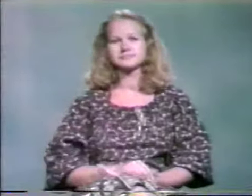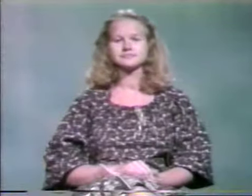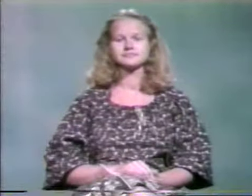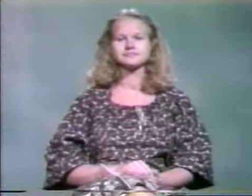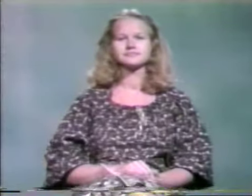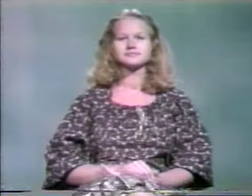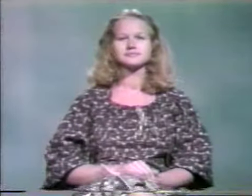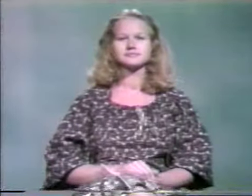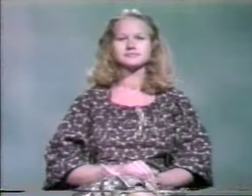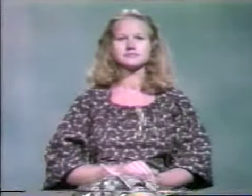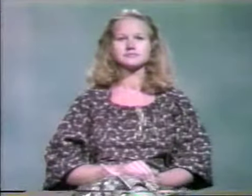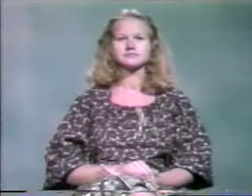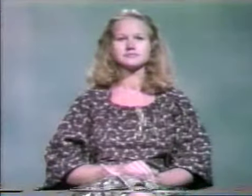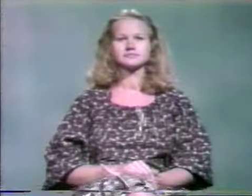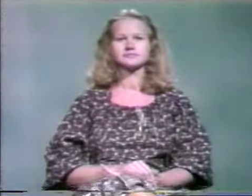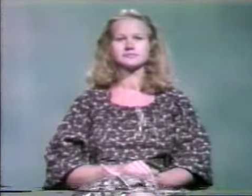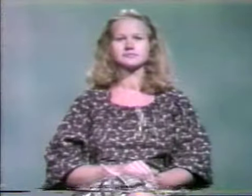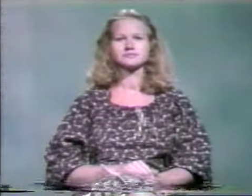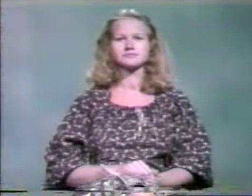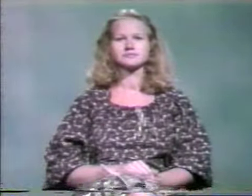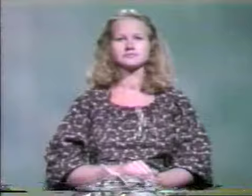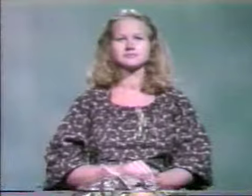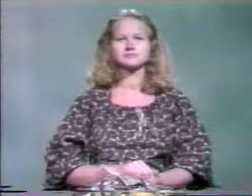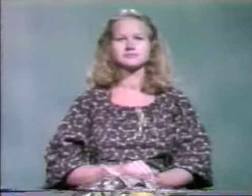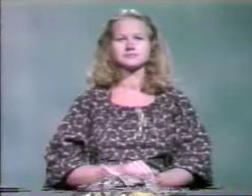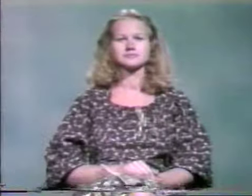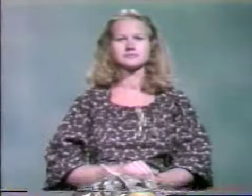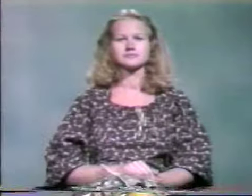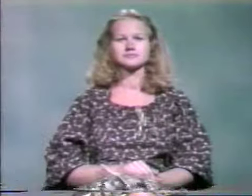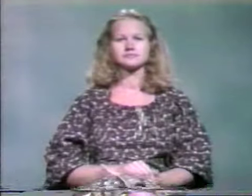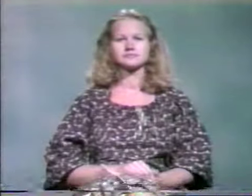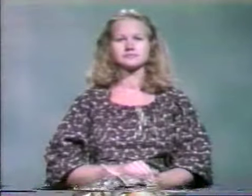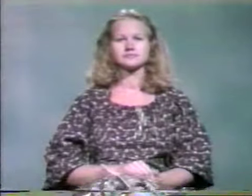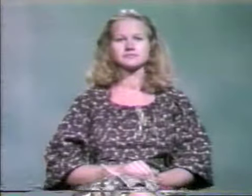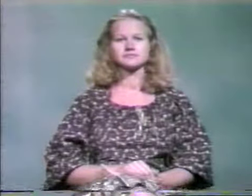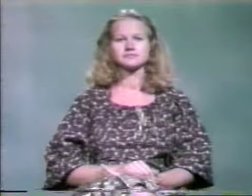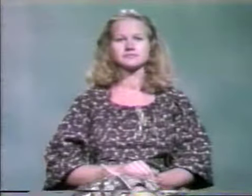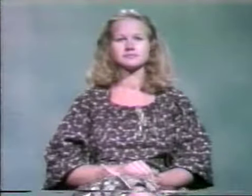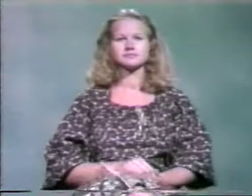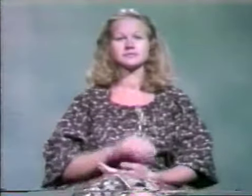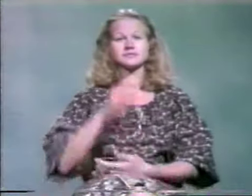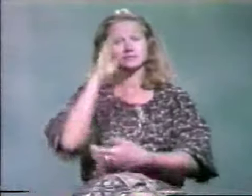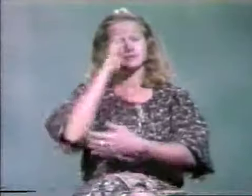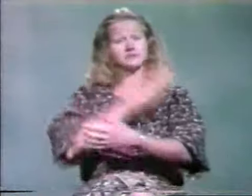My son asked me, "Can I use boots and play outside?" And I said, "Okay."